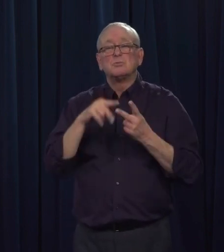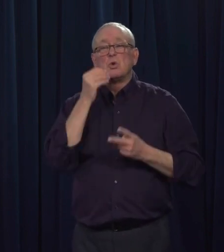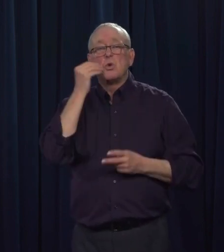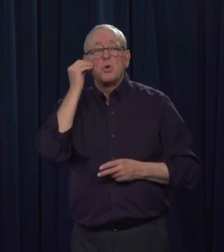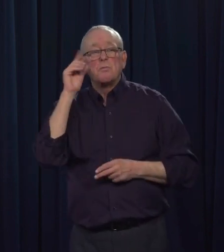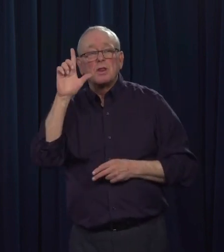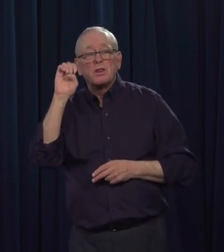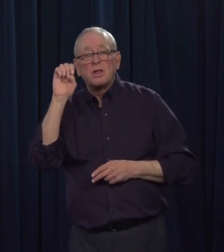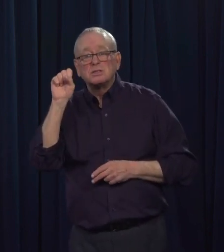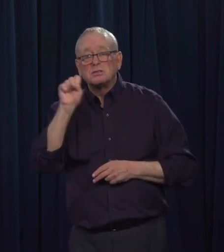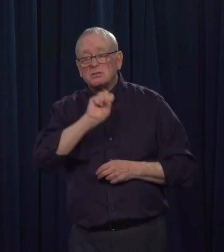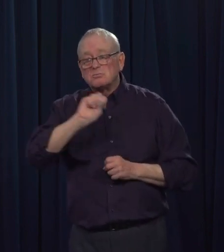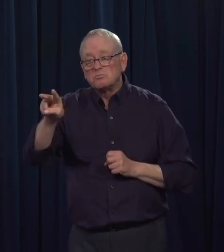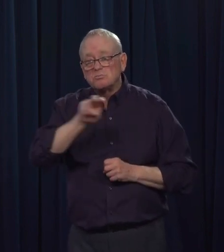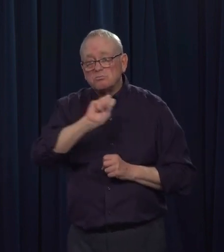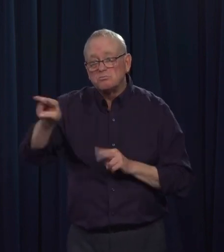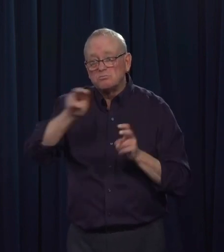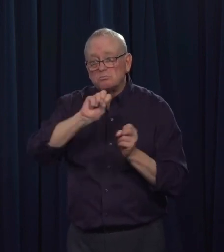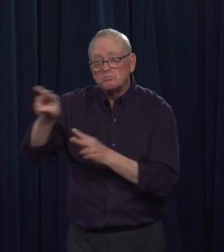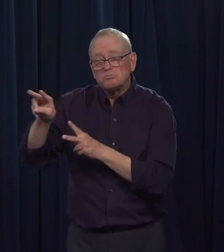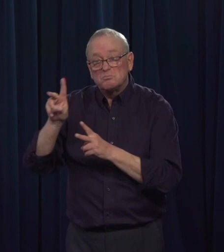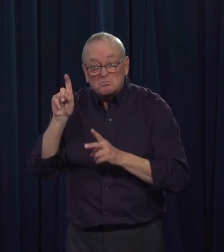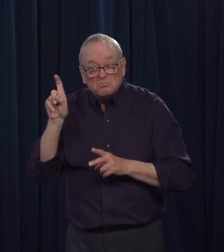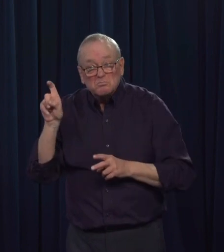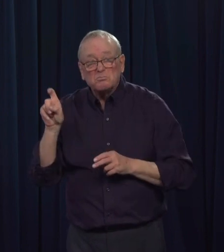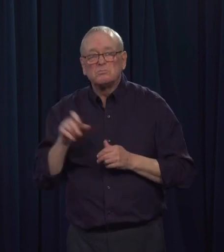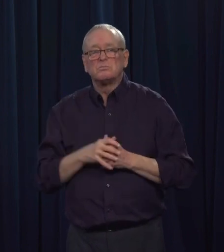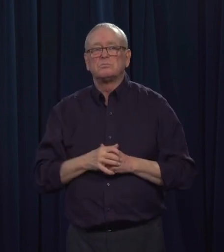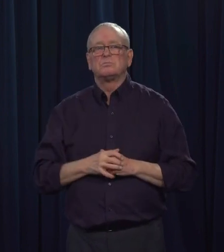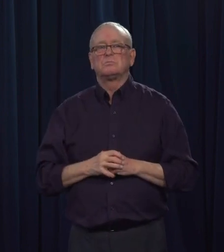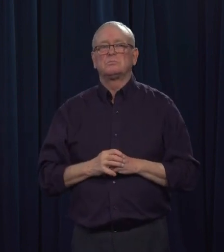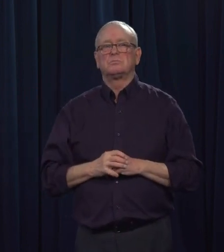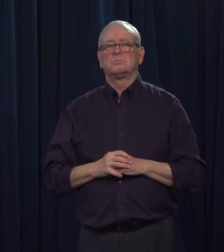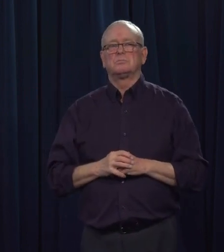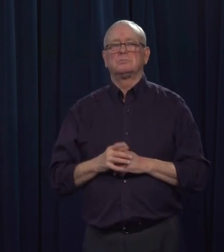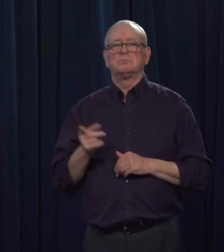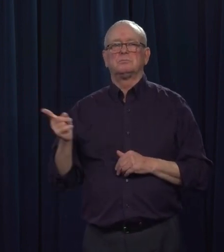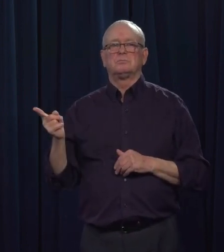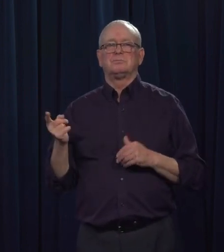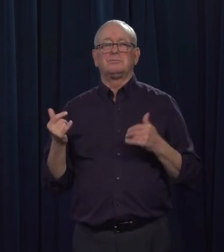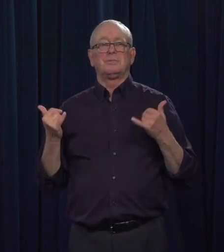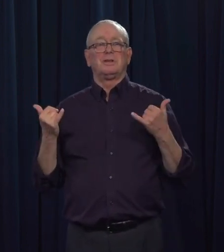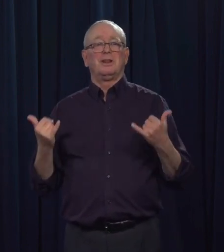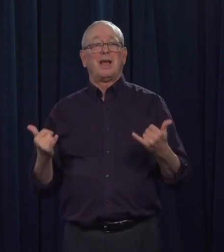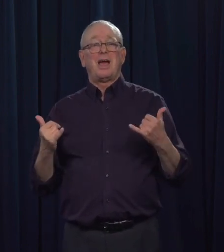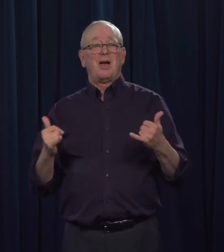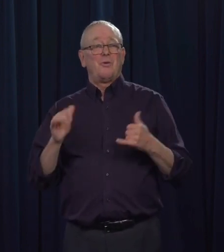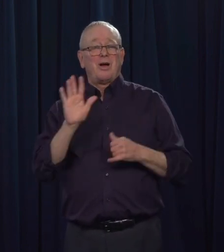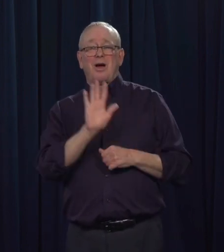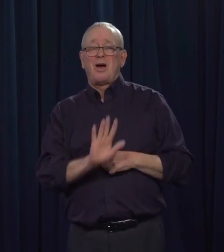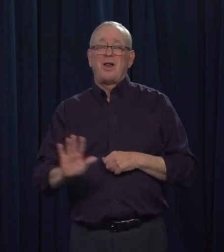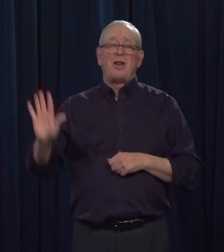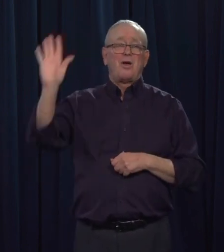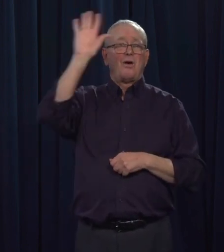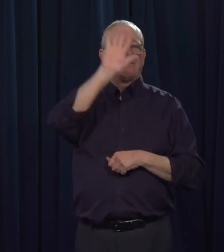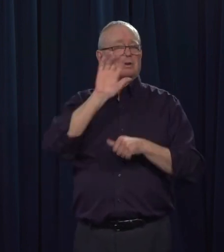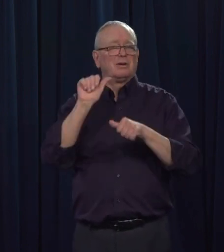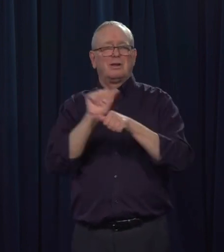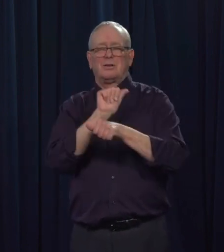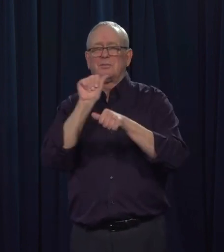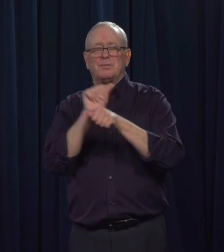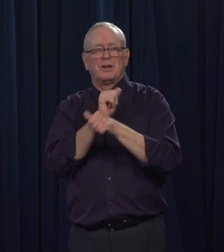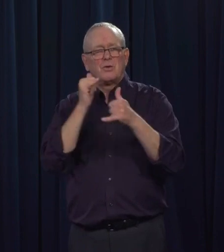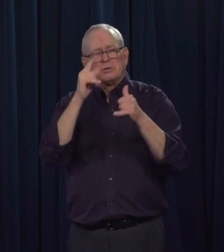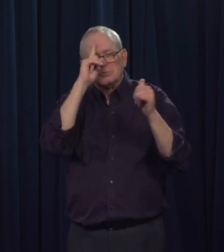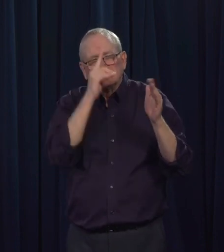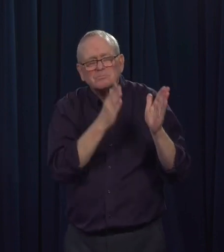So there are many plans underway in cities across the province with respect to sheltering those who are